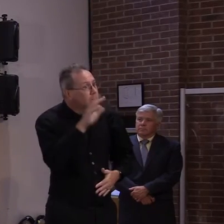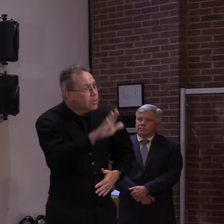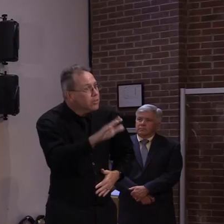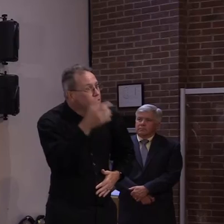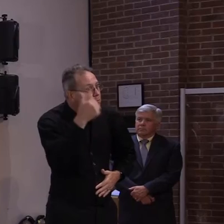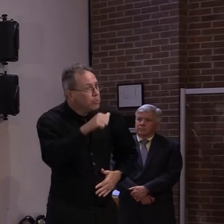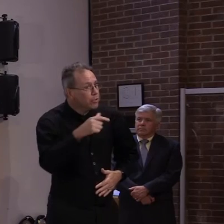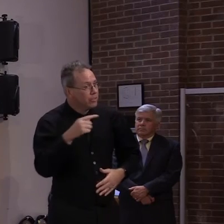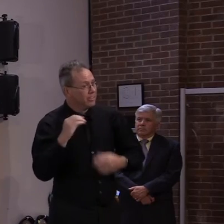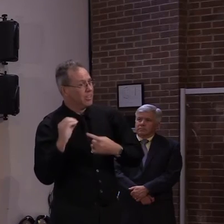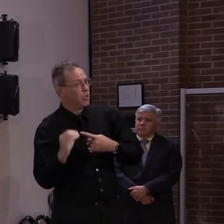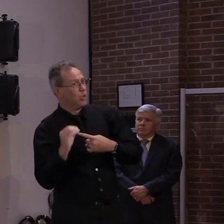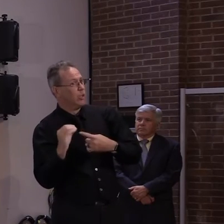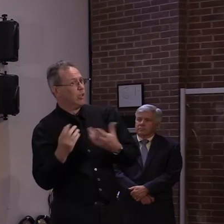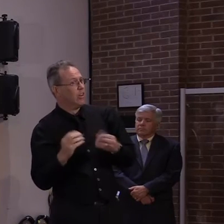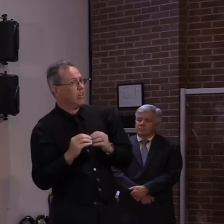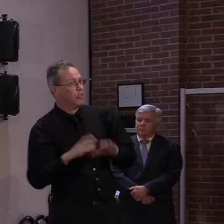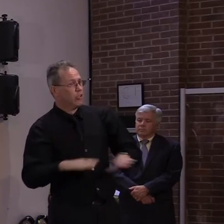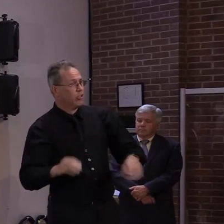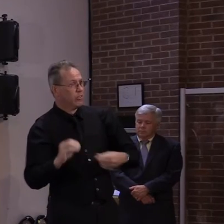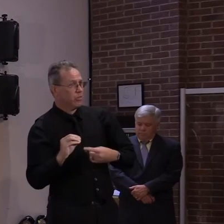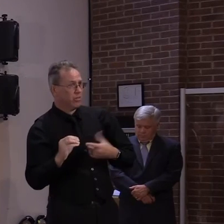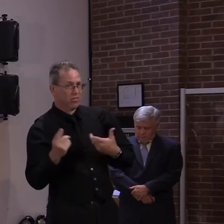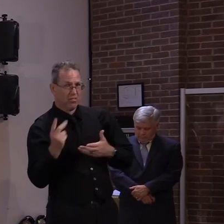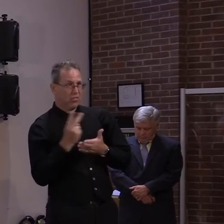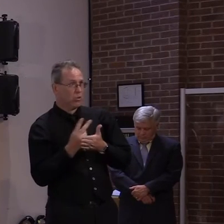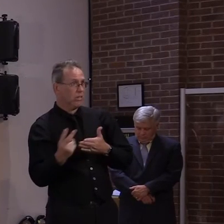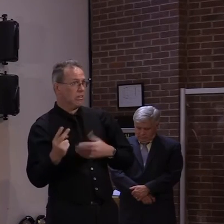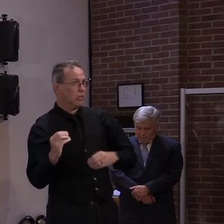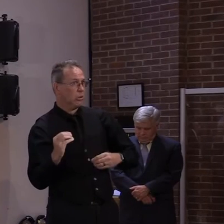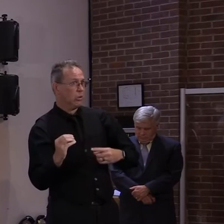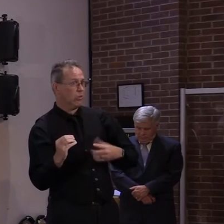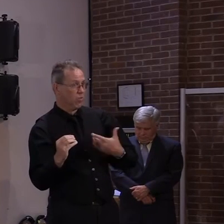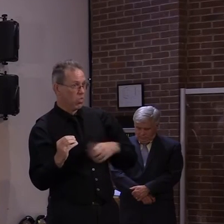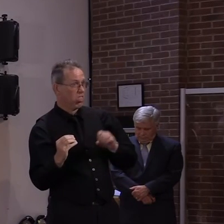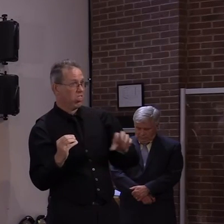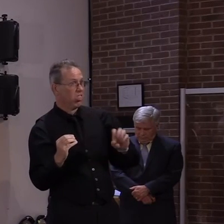wouldn't expect it to change dramatically.